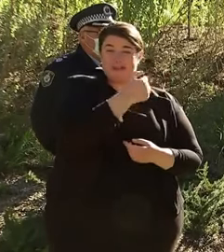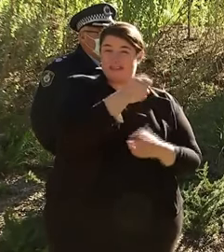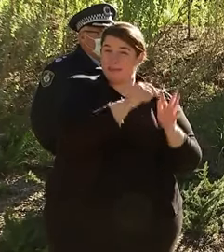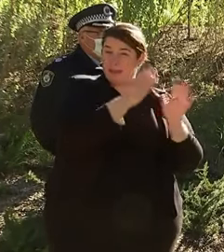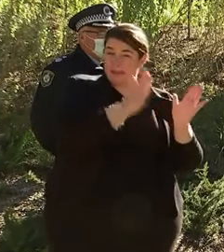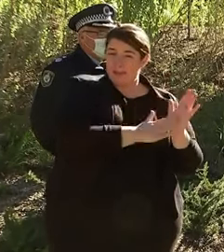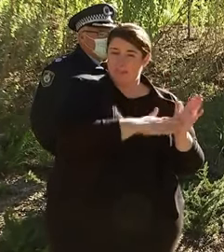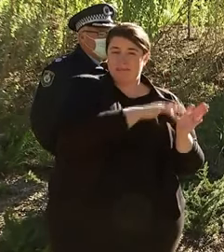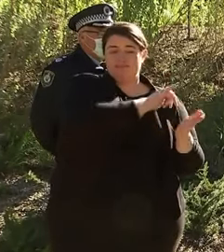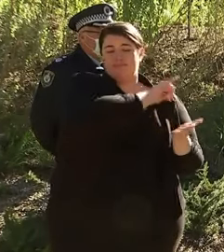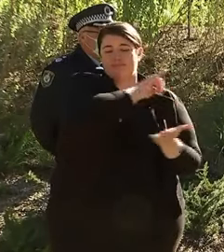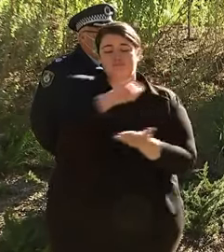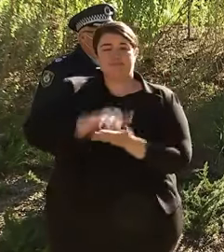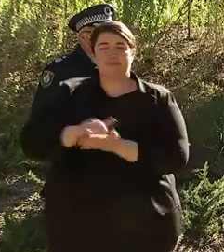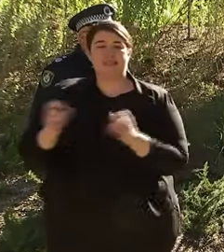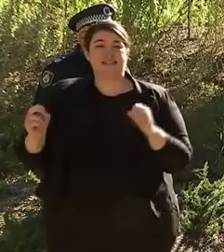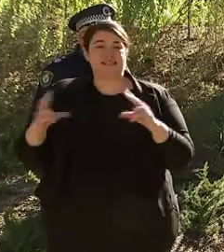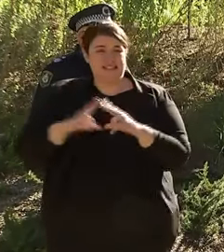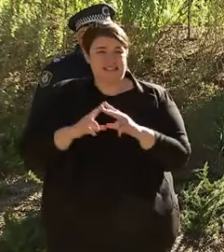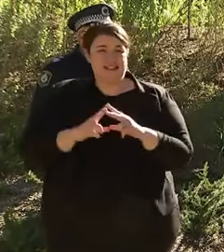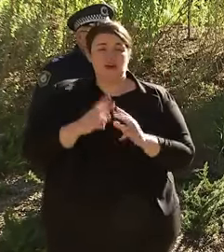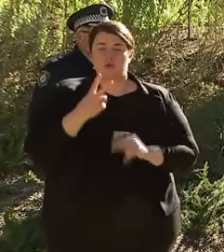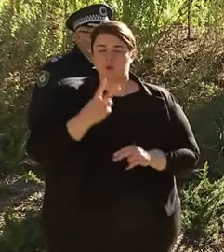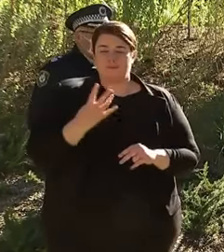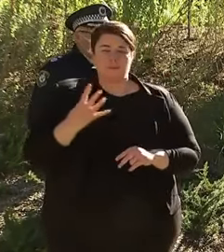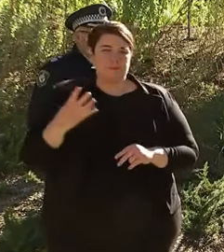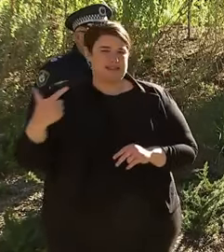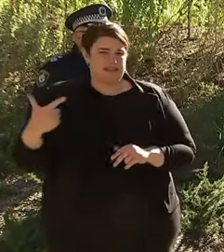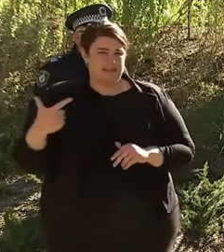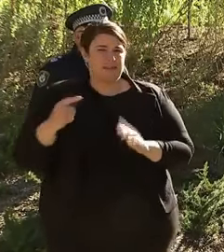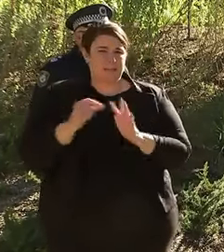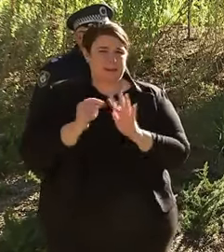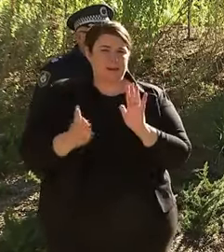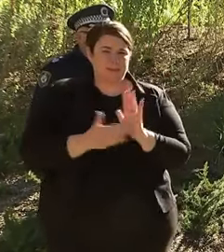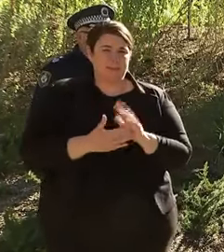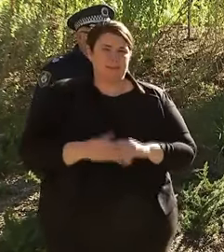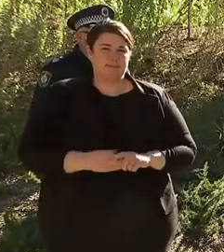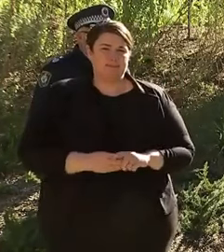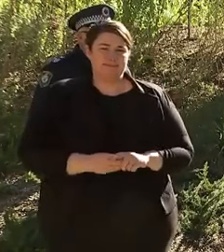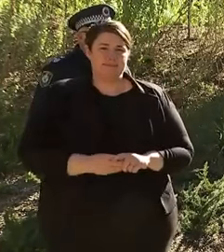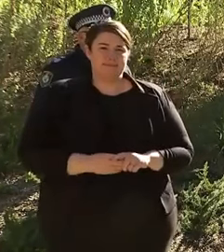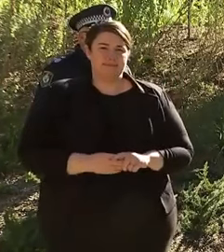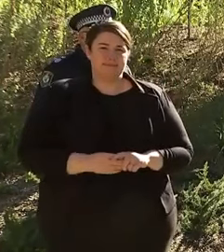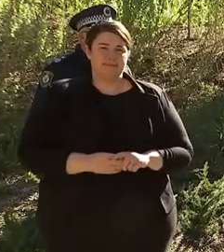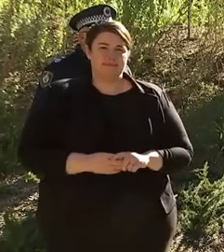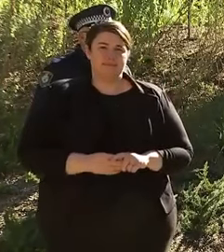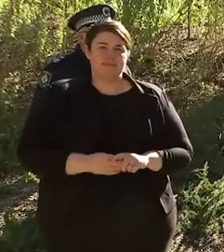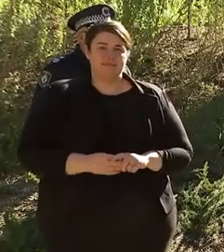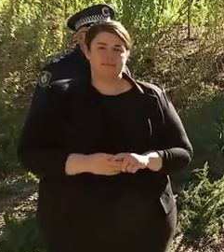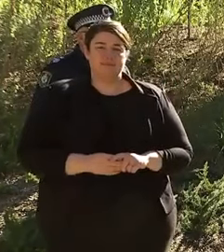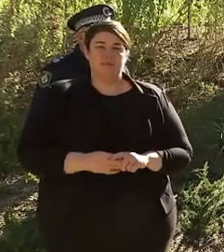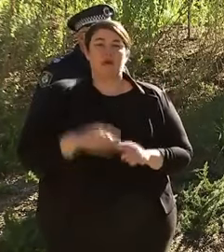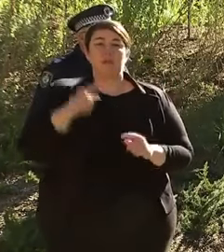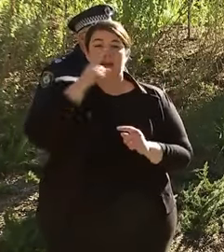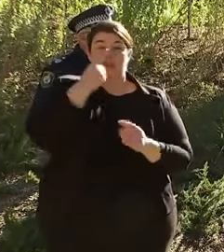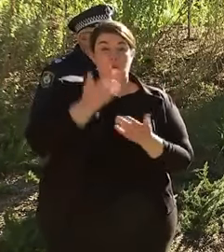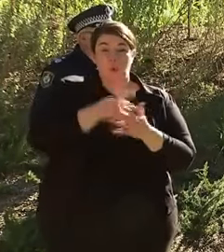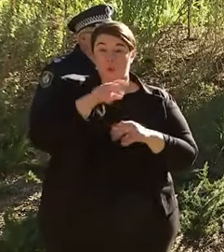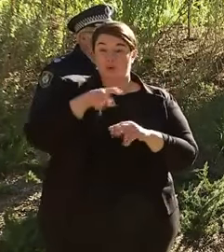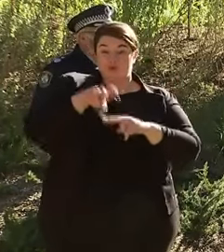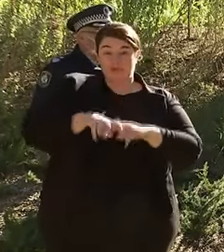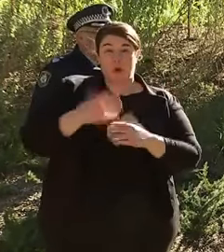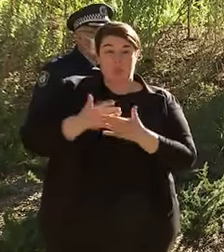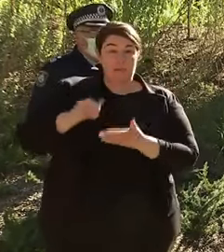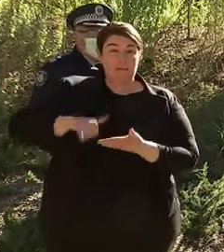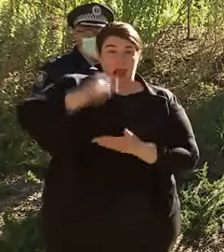1:26 p.m. to Sydney at 2:47 p.m. We had texted from the manifest people that